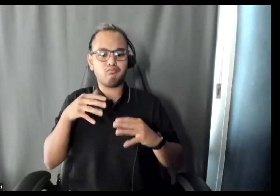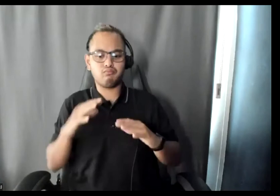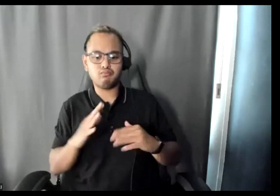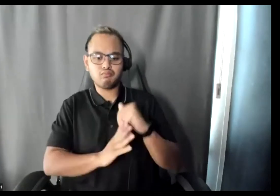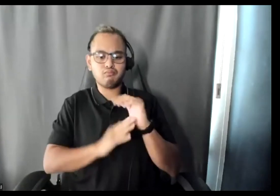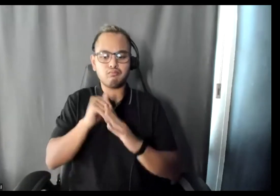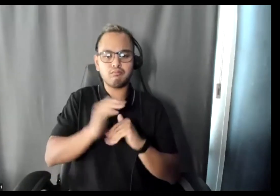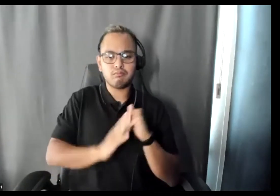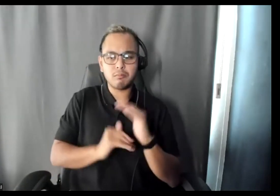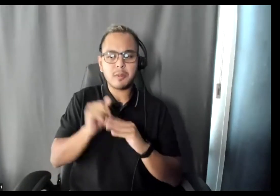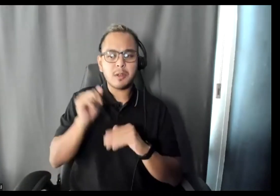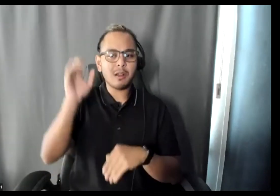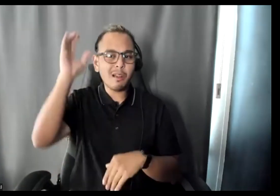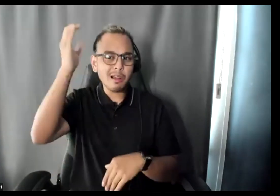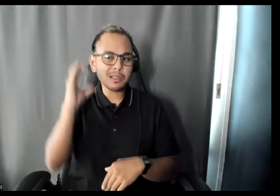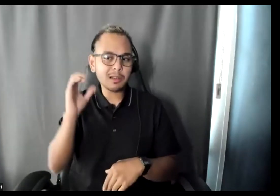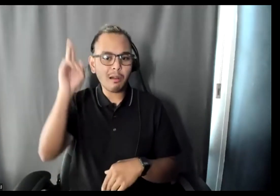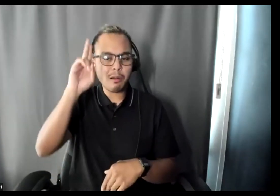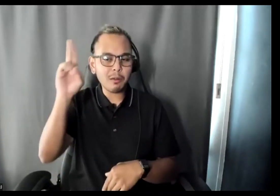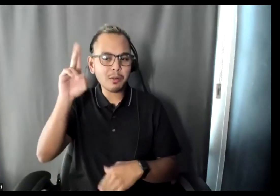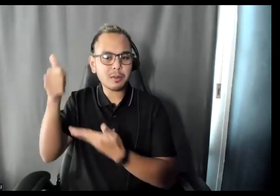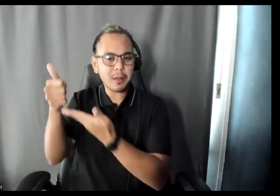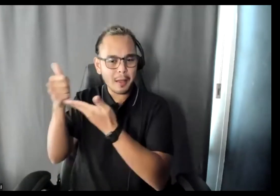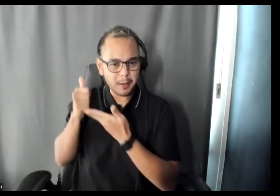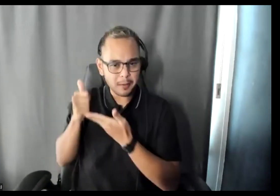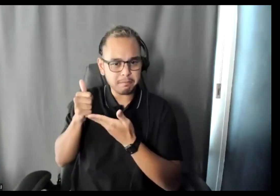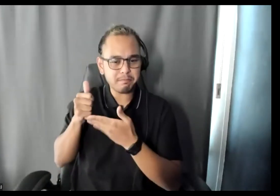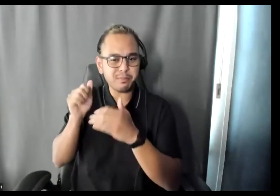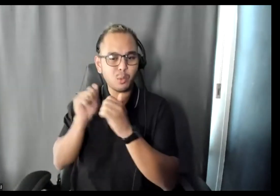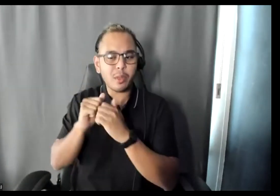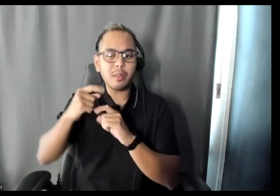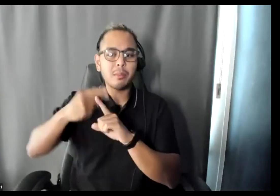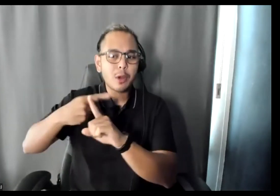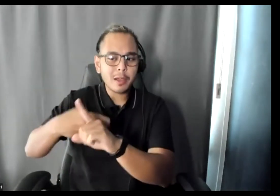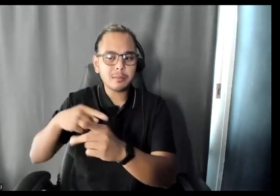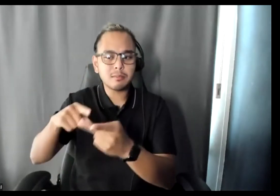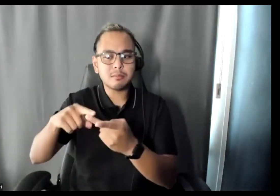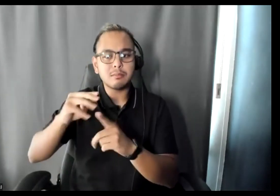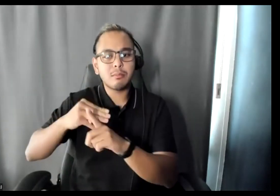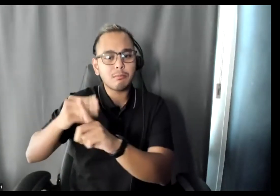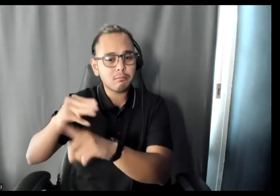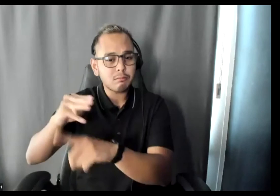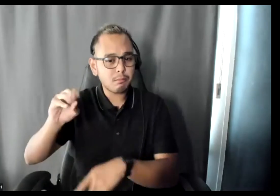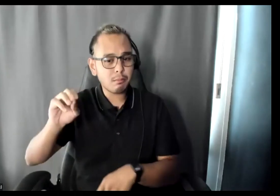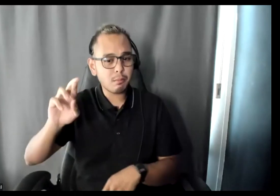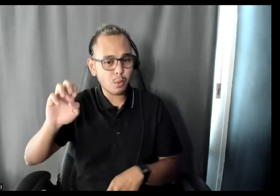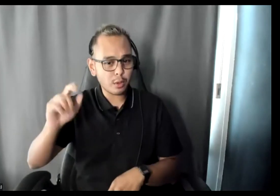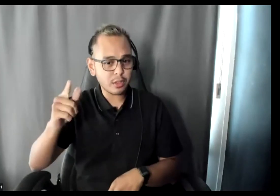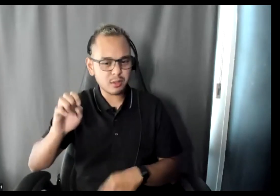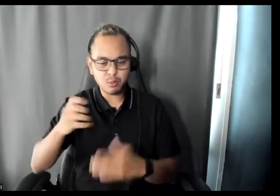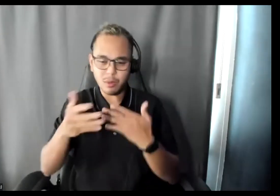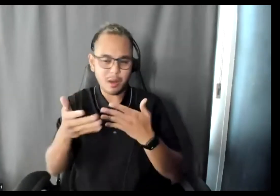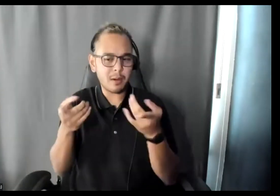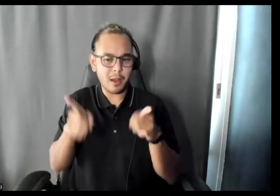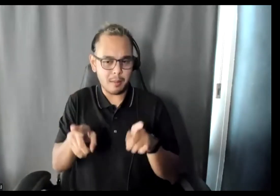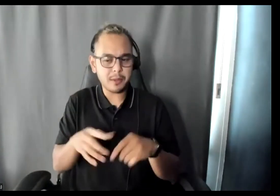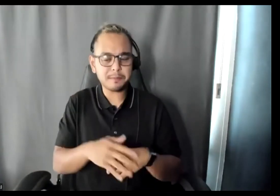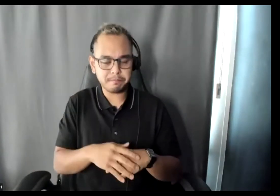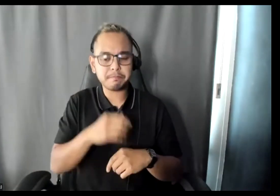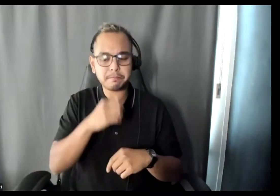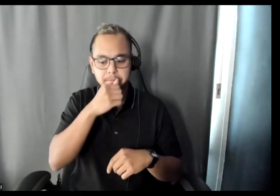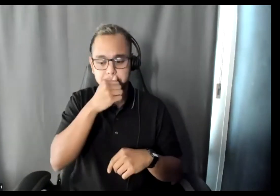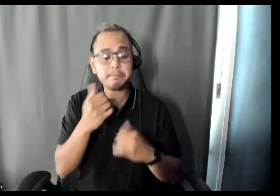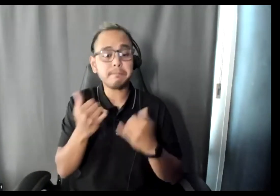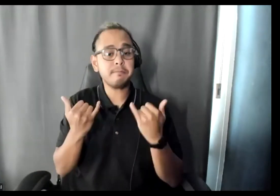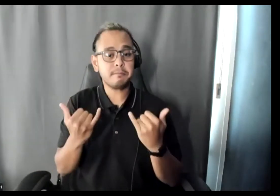cousin or an uncle or somebody helped them out, right, with the mortgage or the rent or whatever happened when they needed to. And so at this stage of the